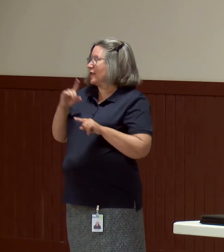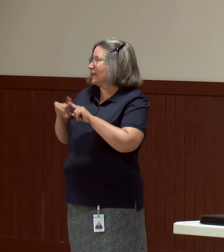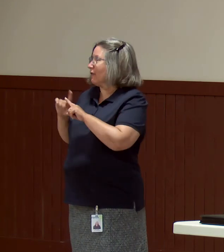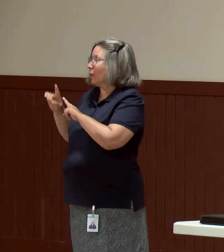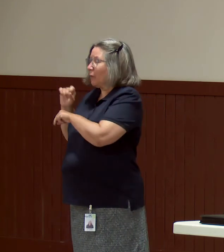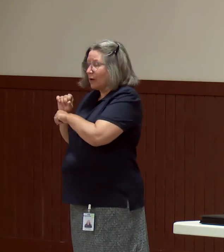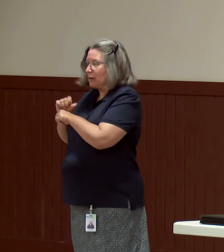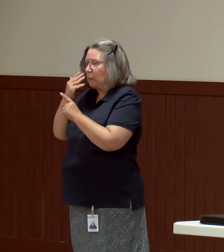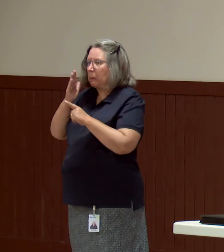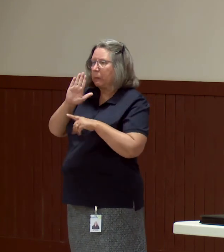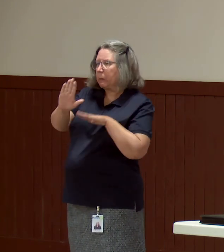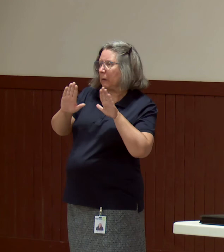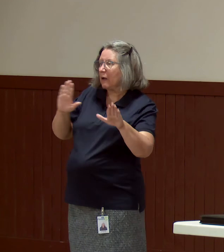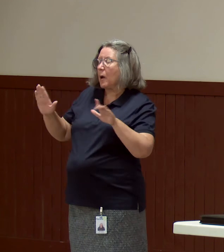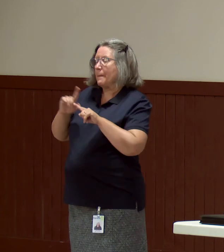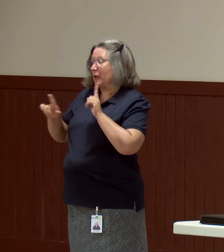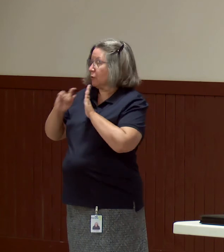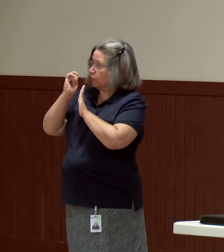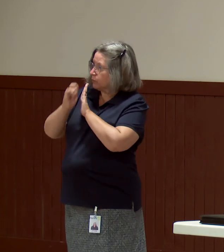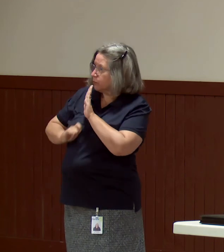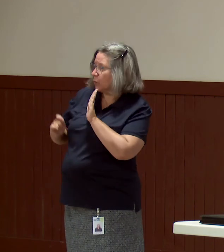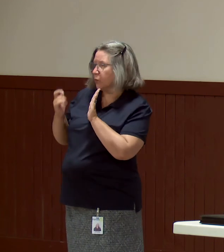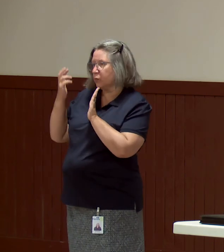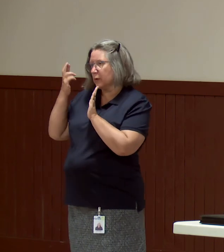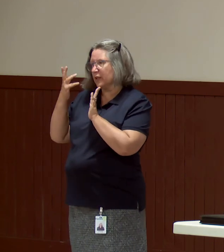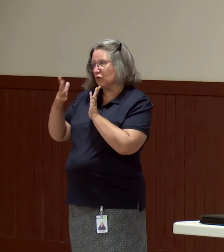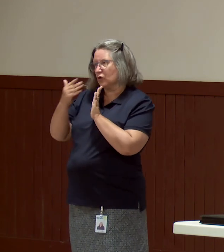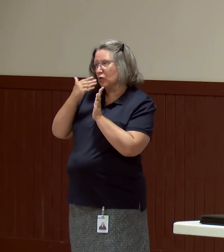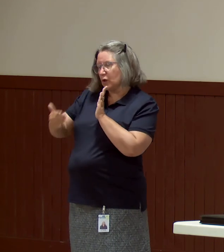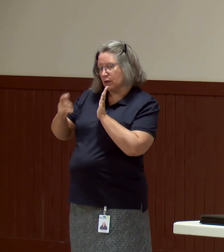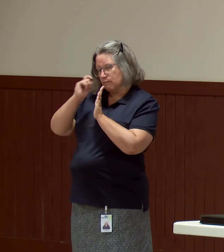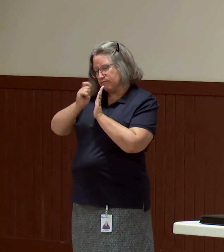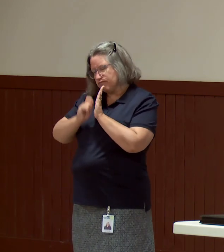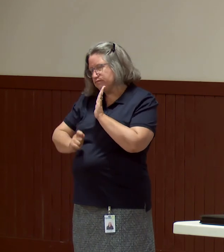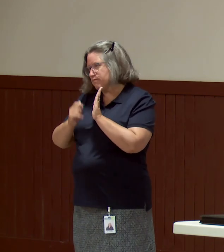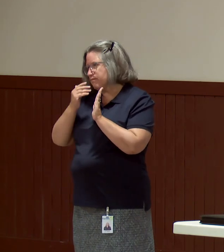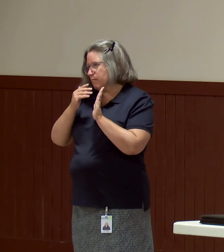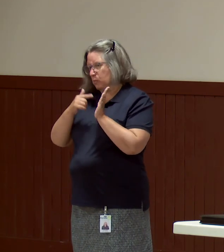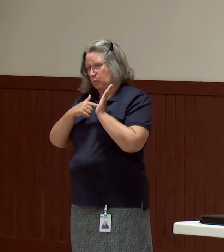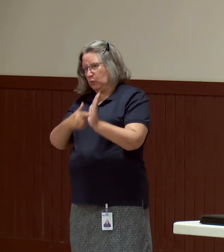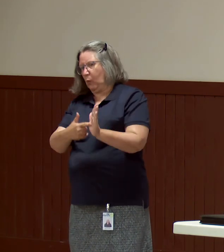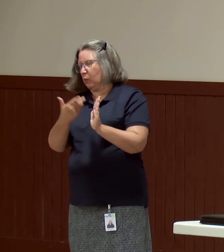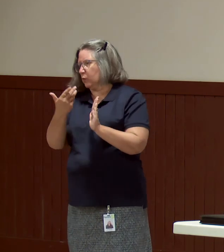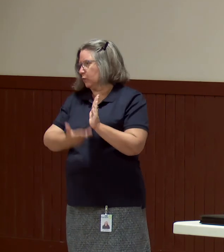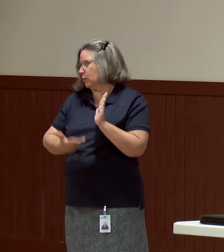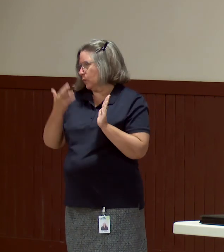the county. So point those out would be the best thing to do in your application.